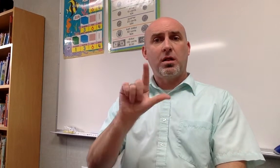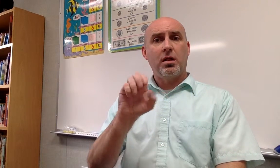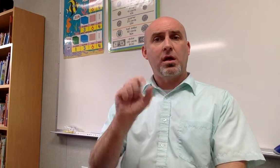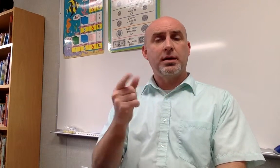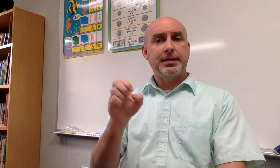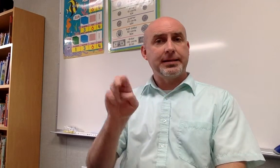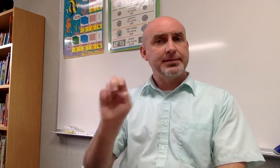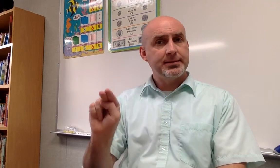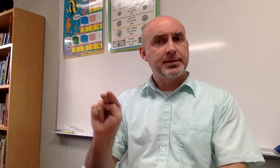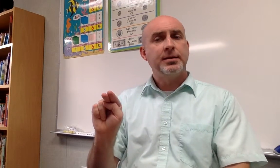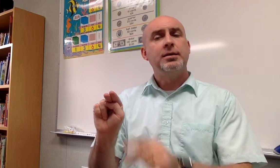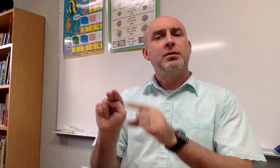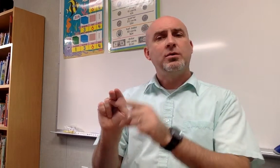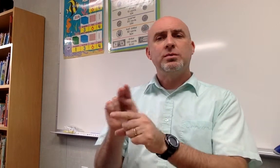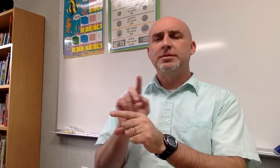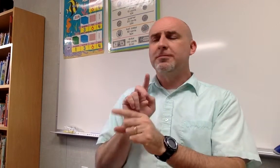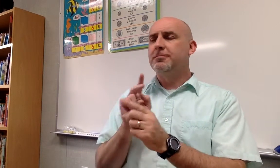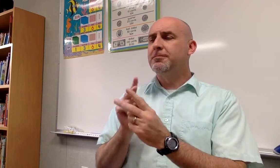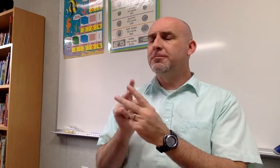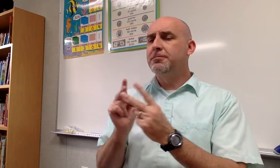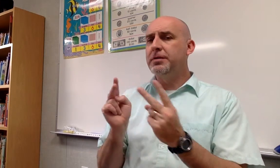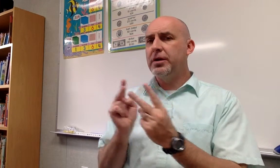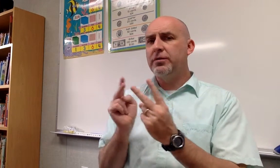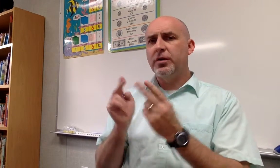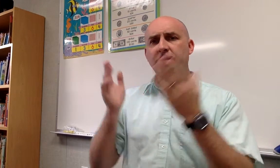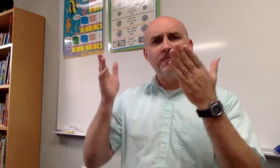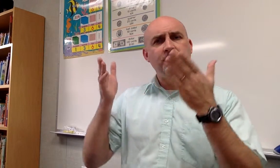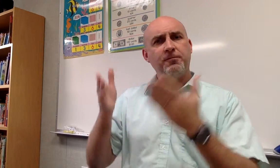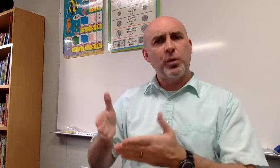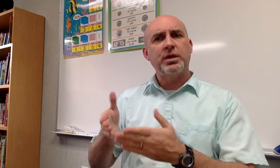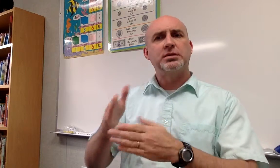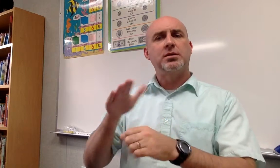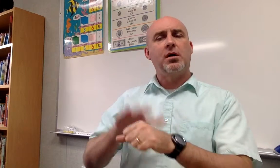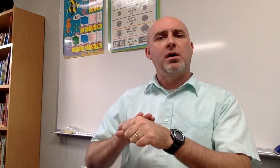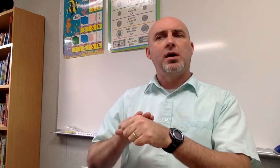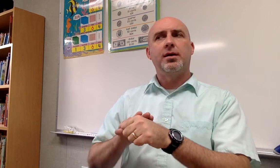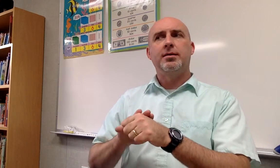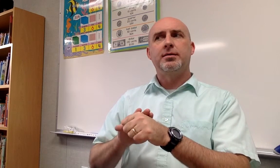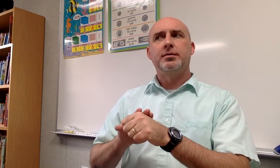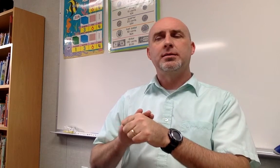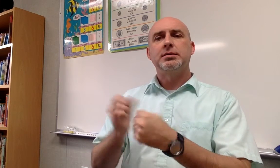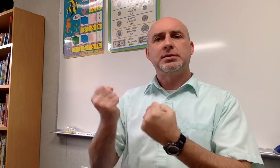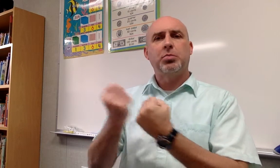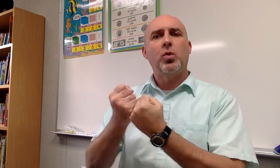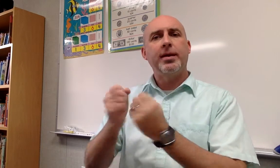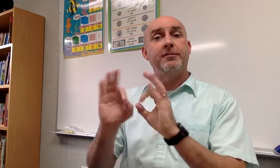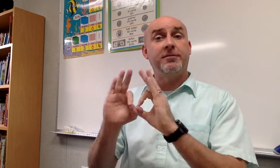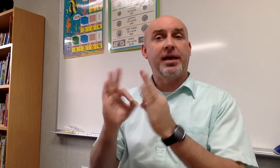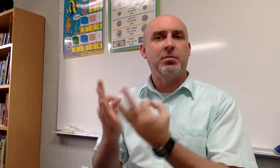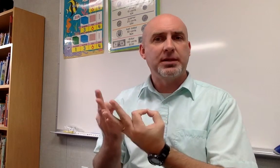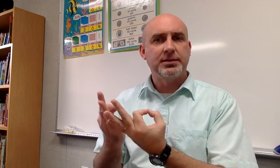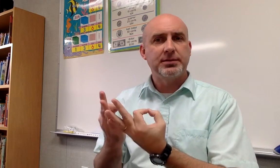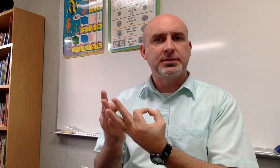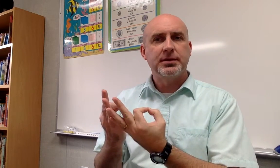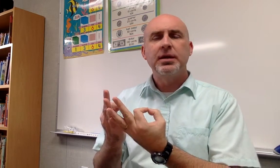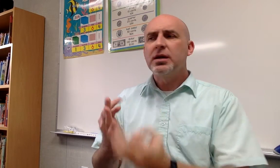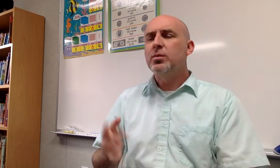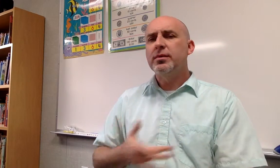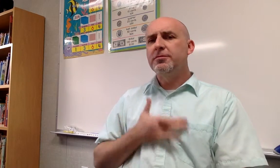Paul Ogden, who was very, very focused on supporting families. He really